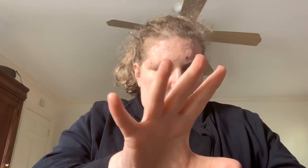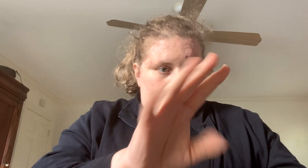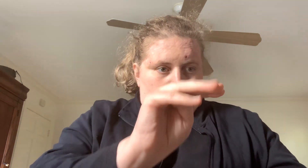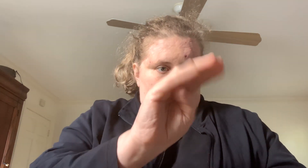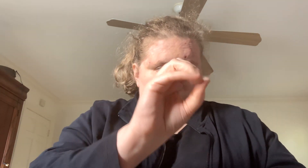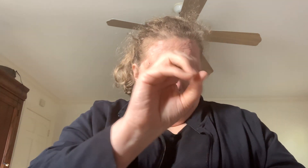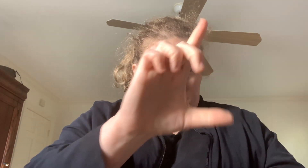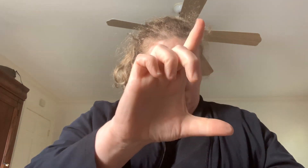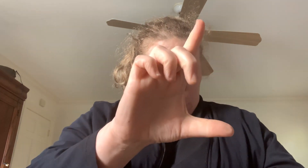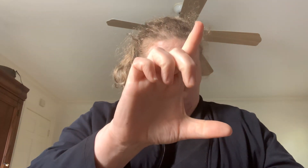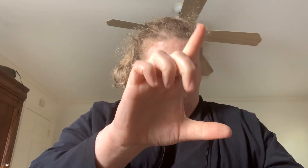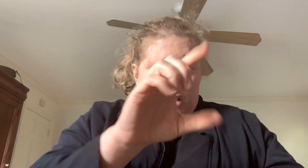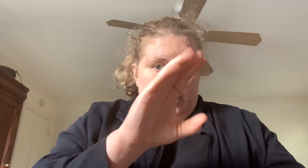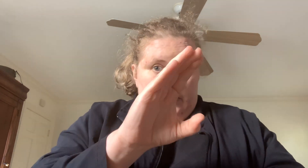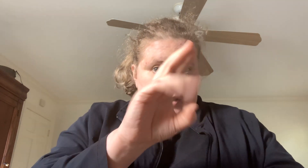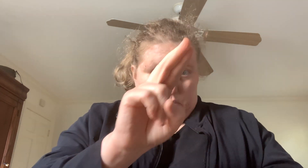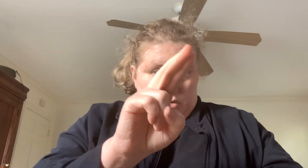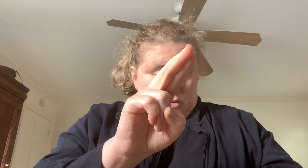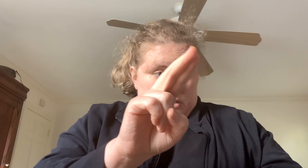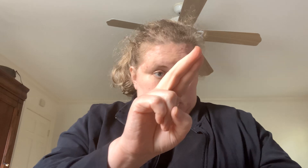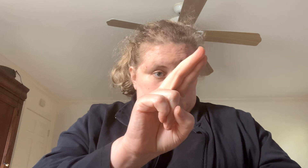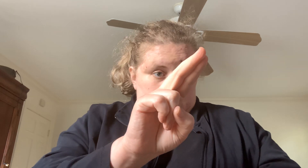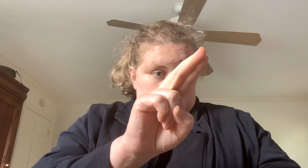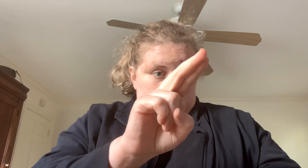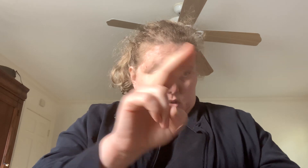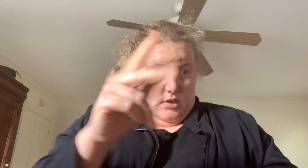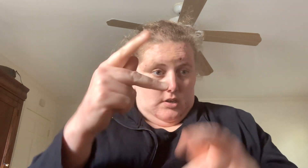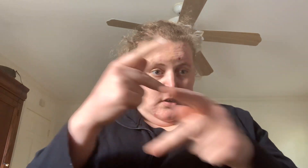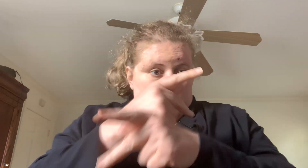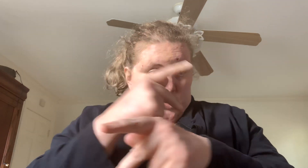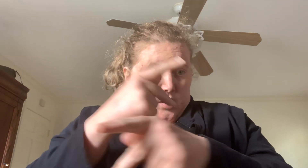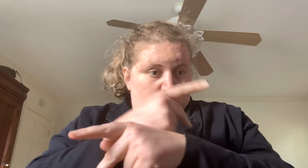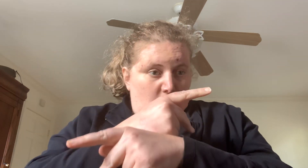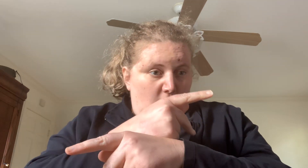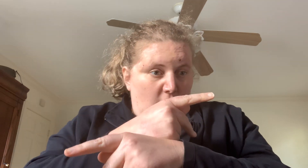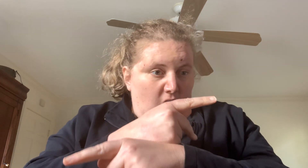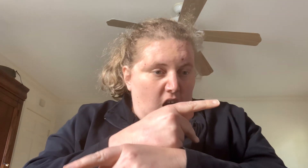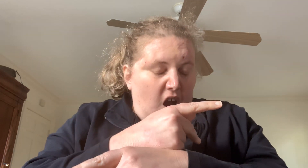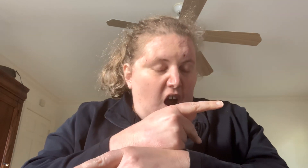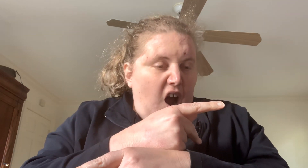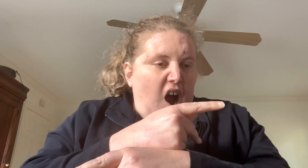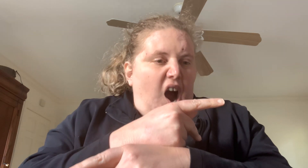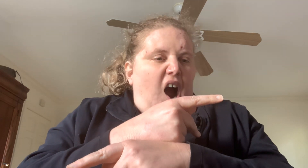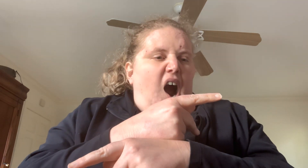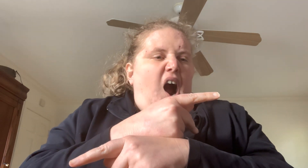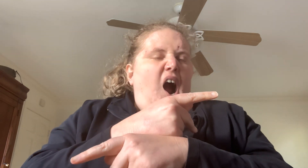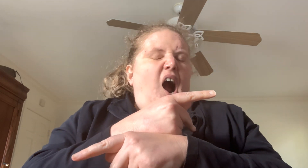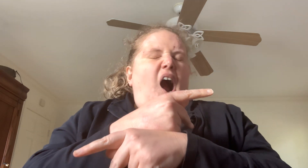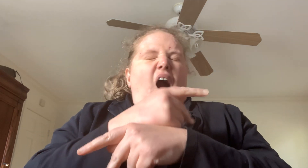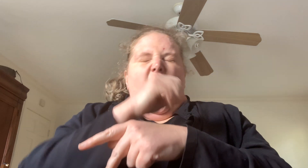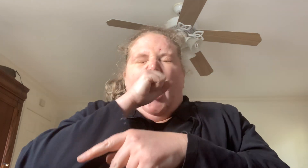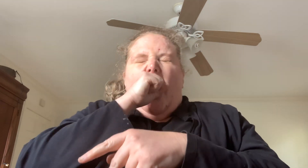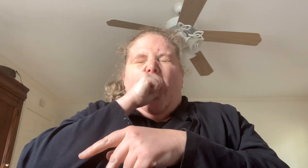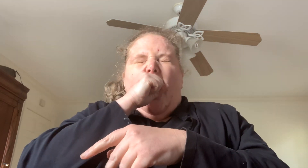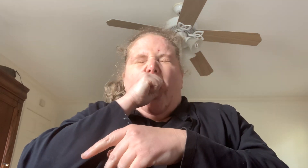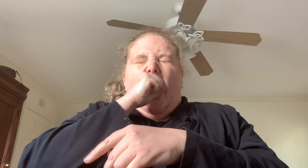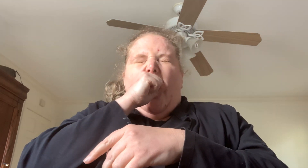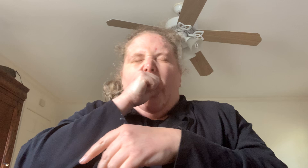moles of copper. And we want to know how much oxygen will also be